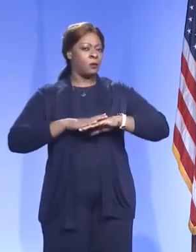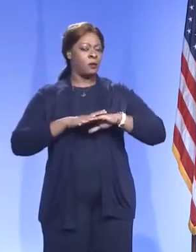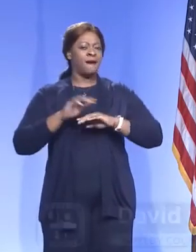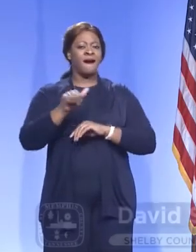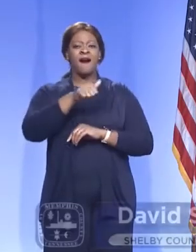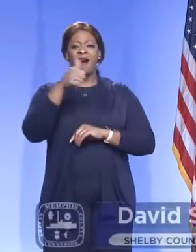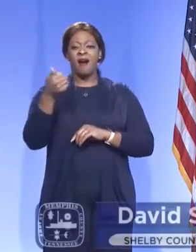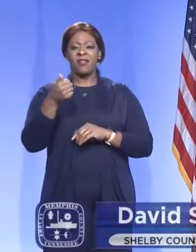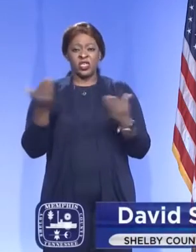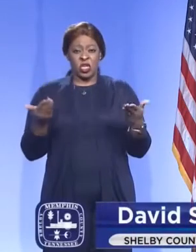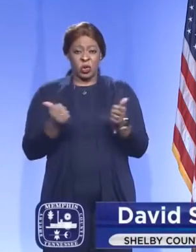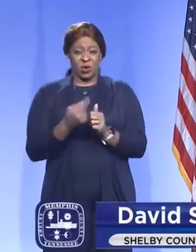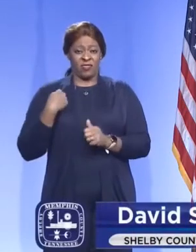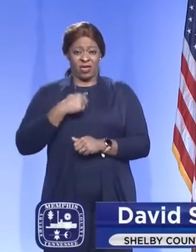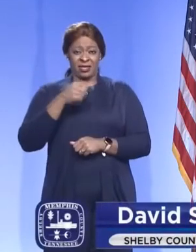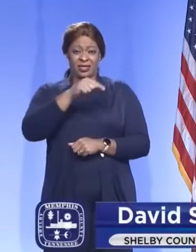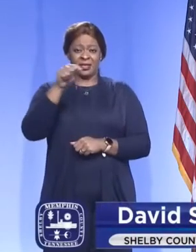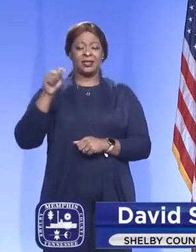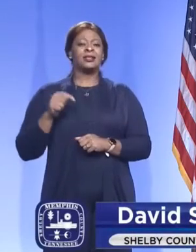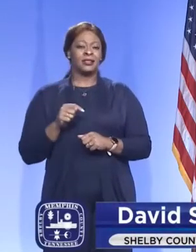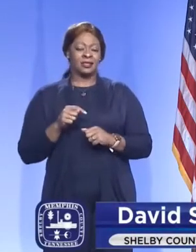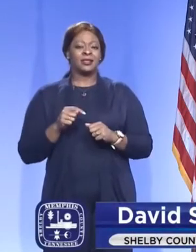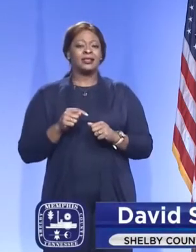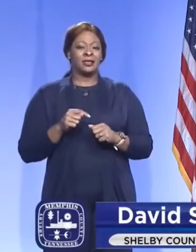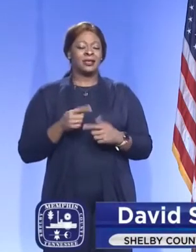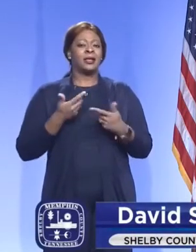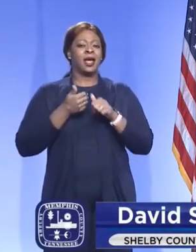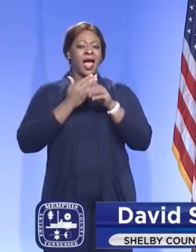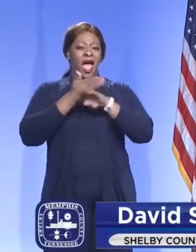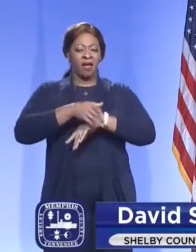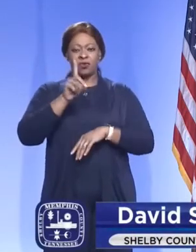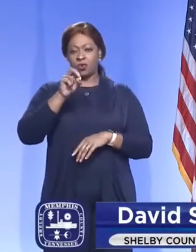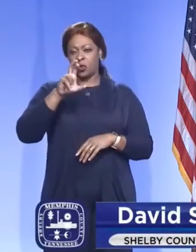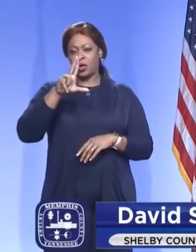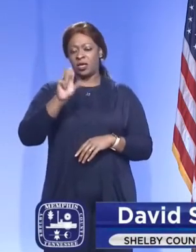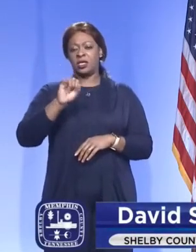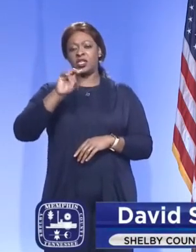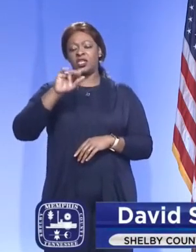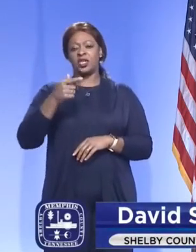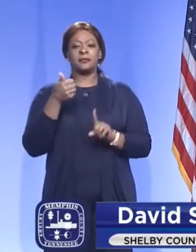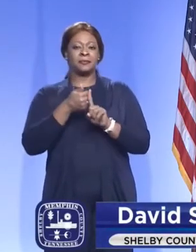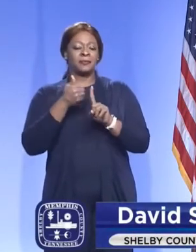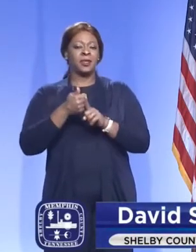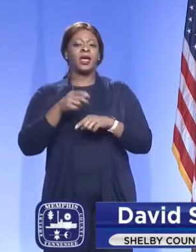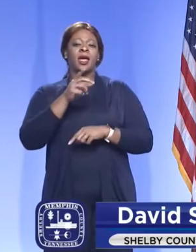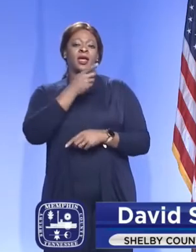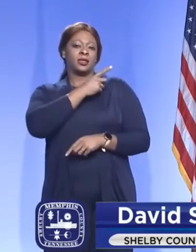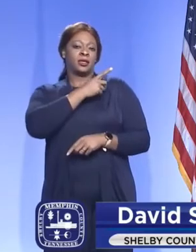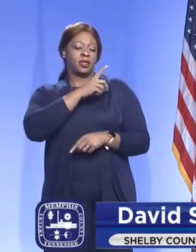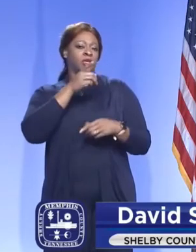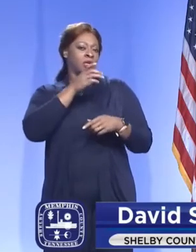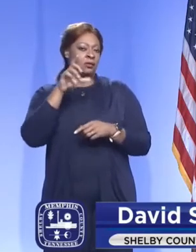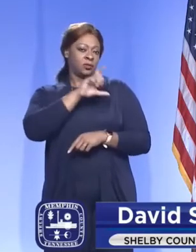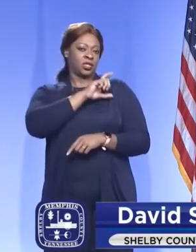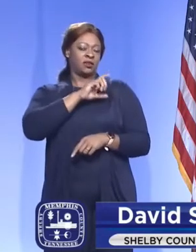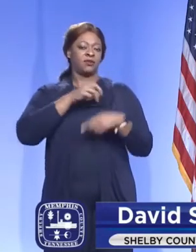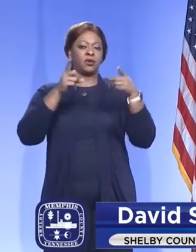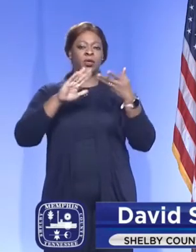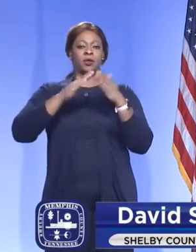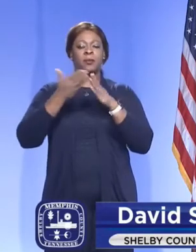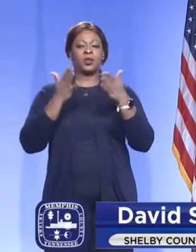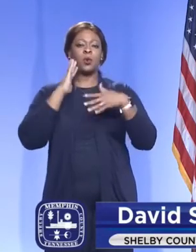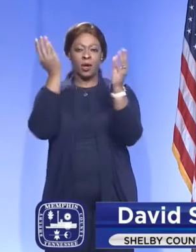others that are with us today, I'll be followed by Dorcas Young, the Chief of the Director of Community Services, who will bring you